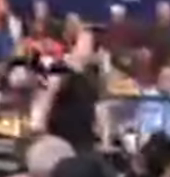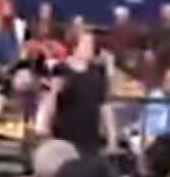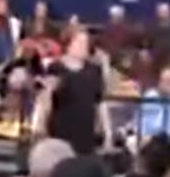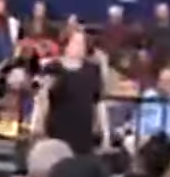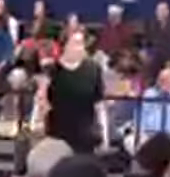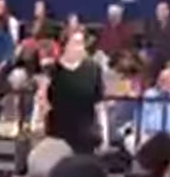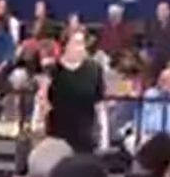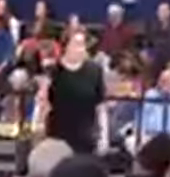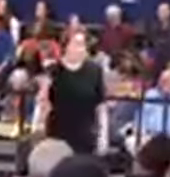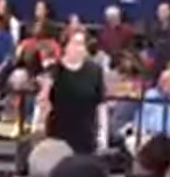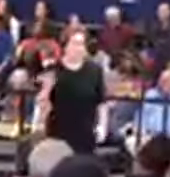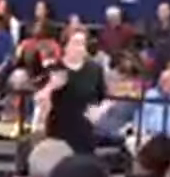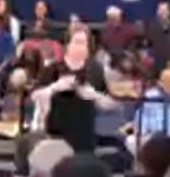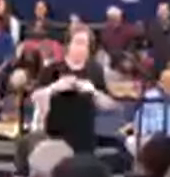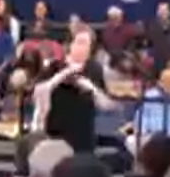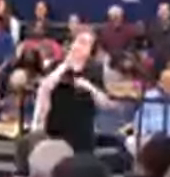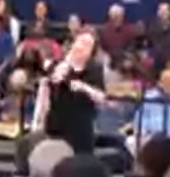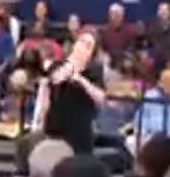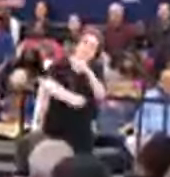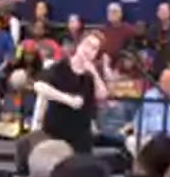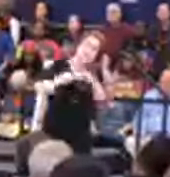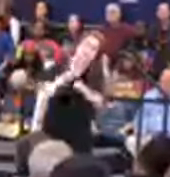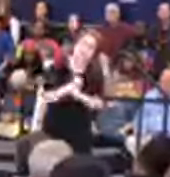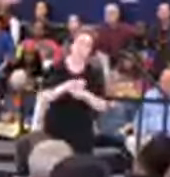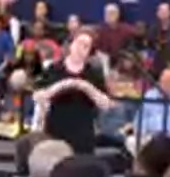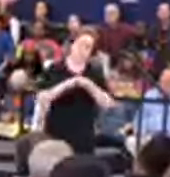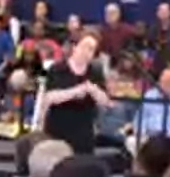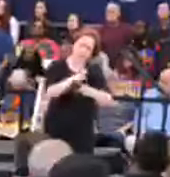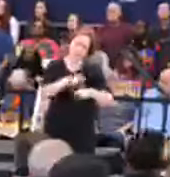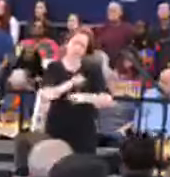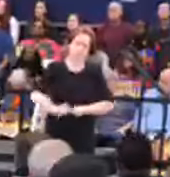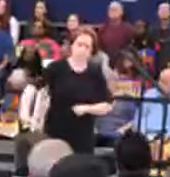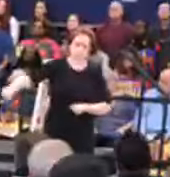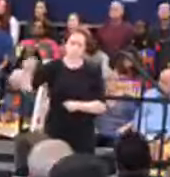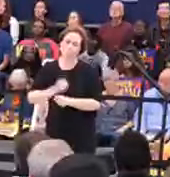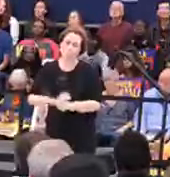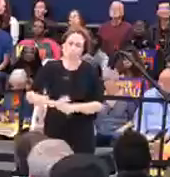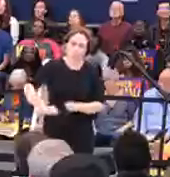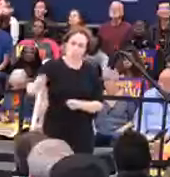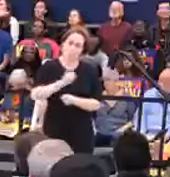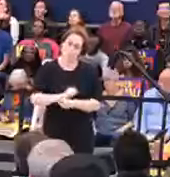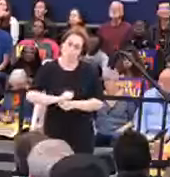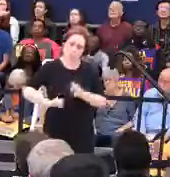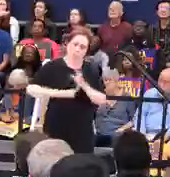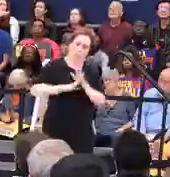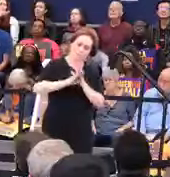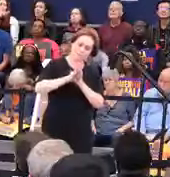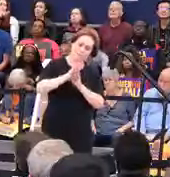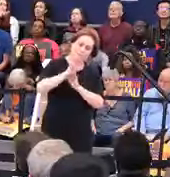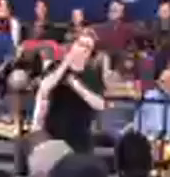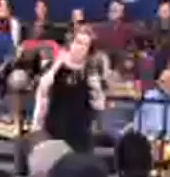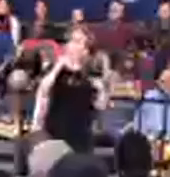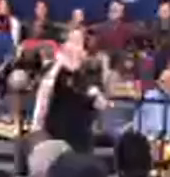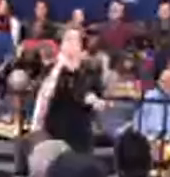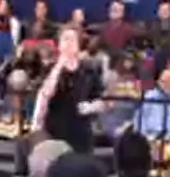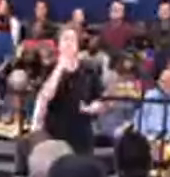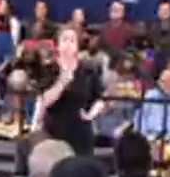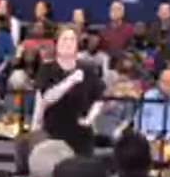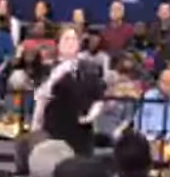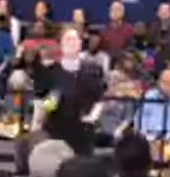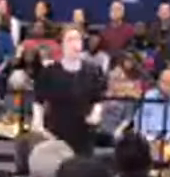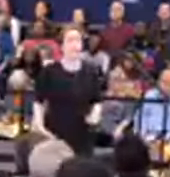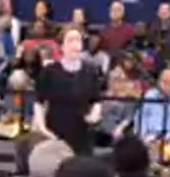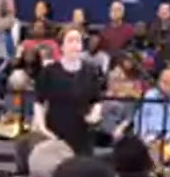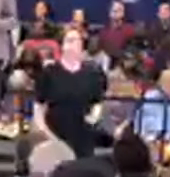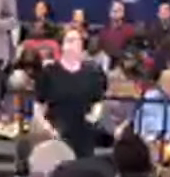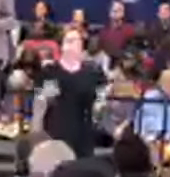because over at least a decade, they spent the time and did the hard work of building up a market for China. And that market has